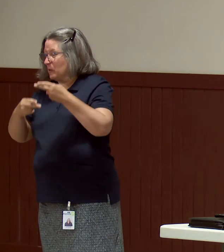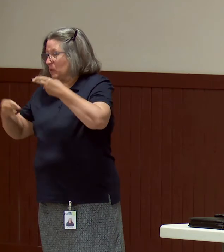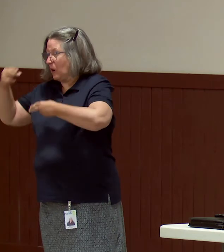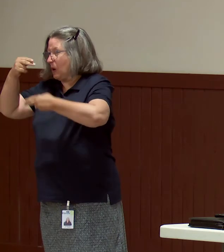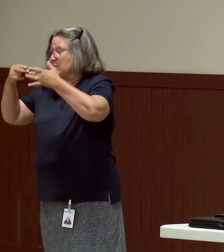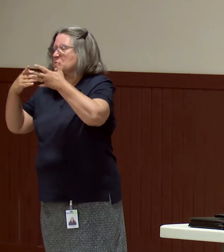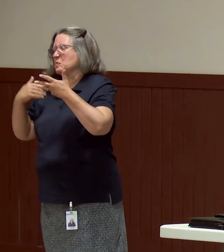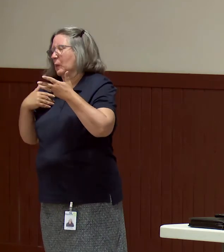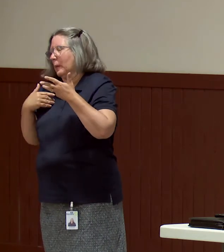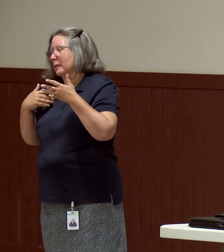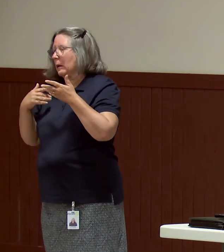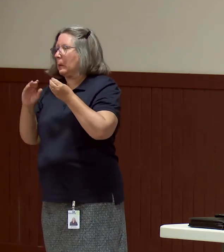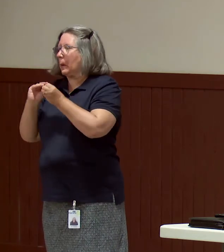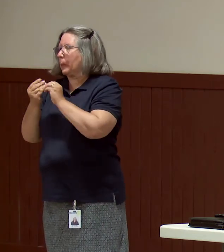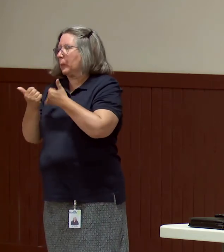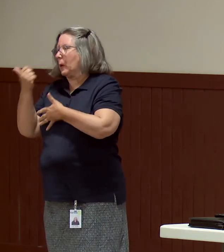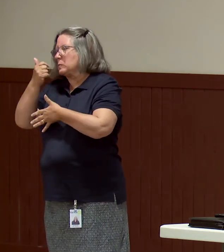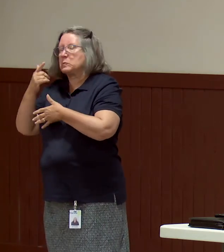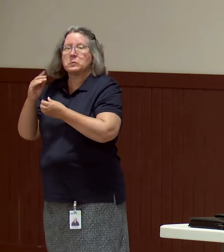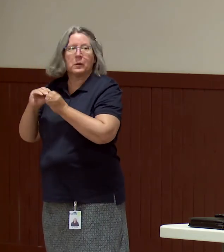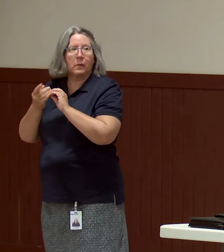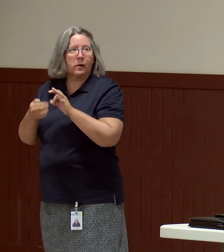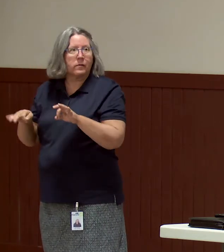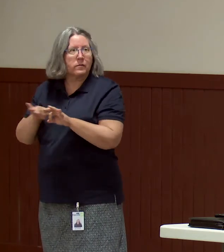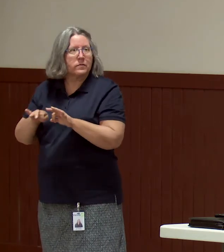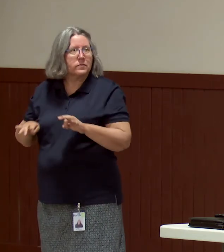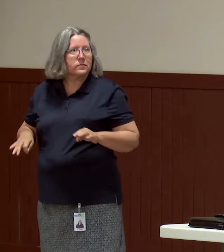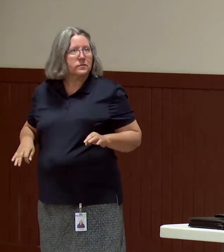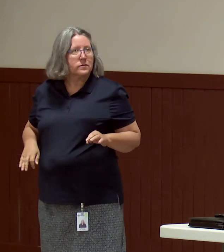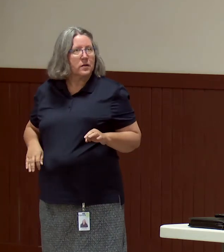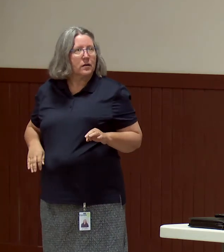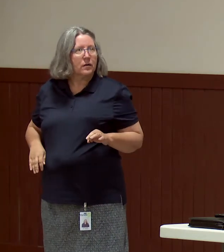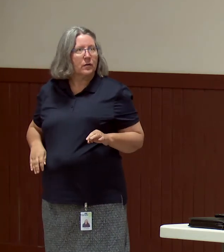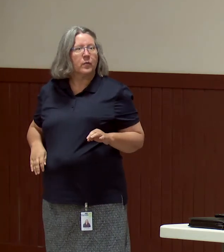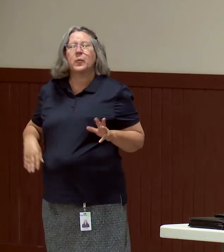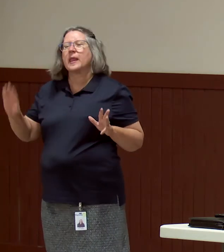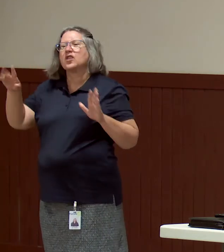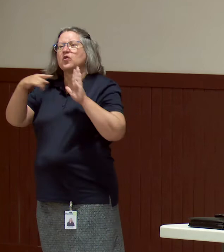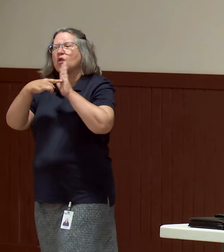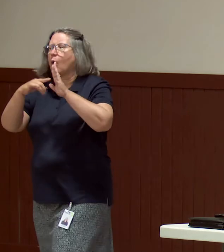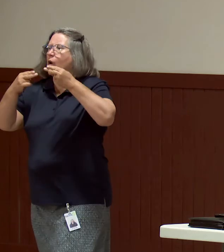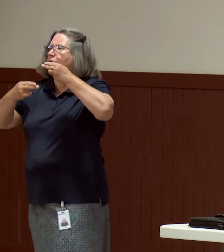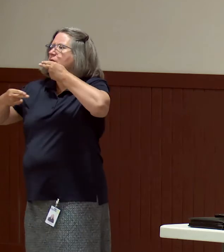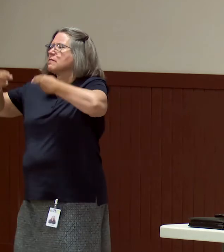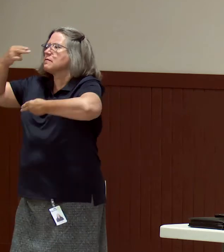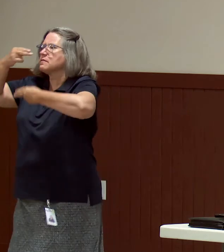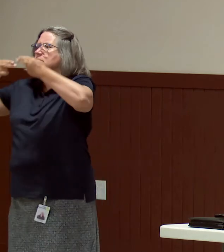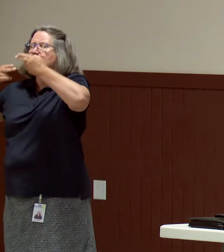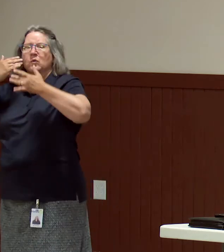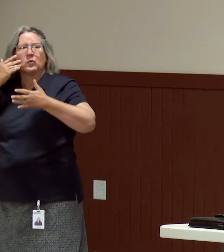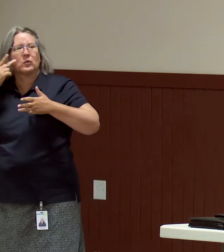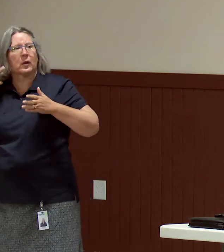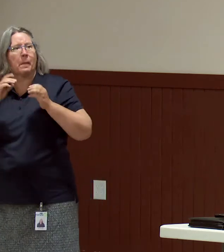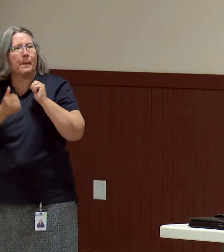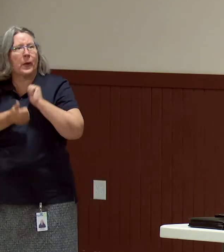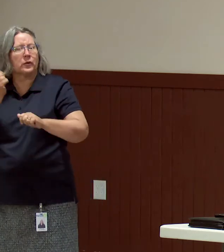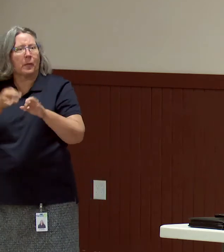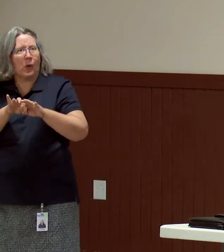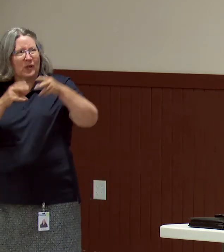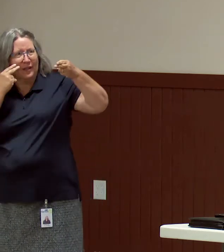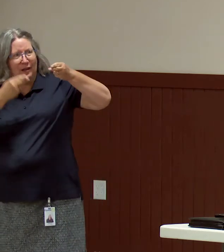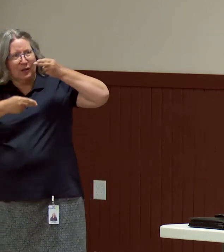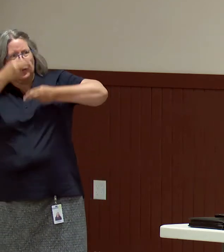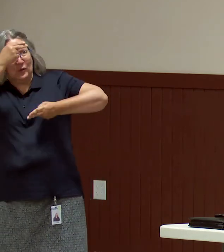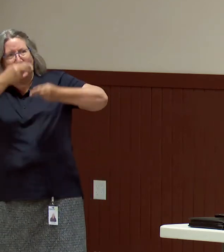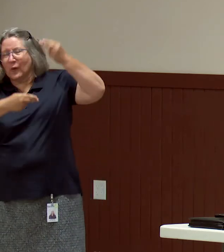go. Britt, you want to go ahead and just reorder and kind of show them how it works there? Yep, so that's all you got to